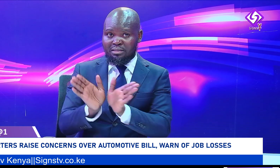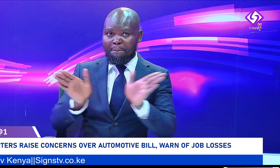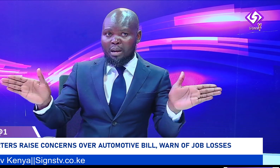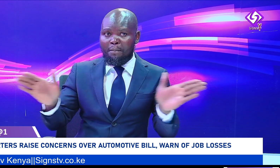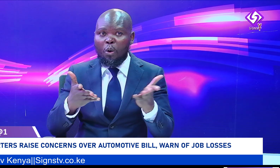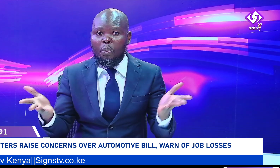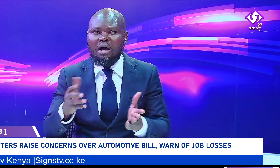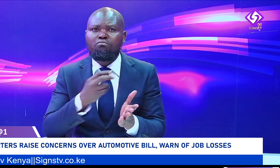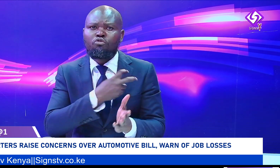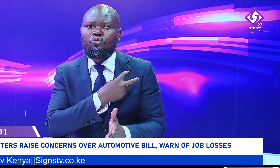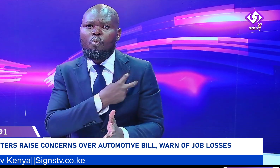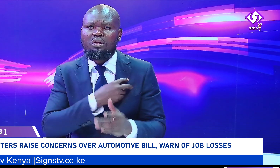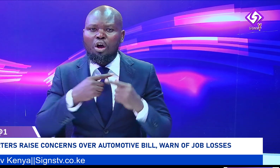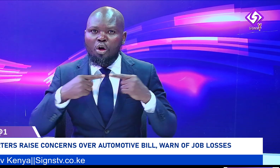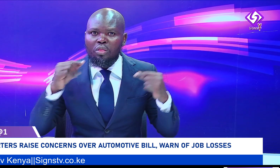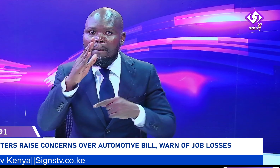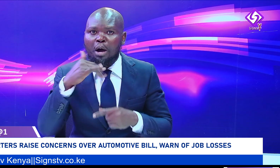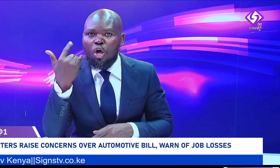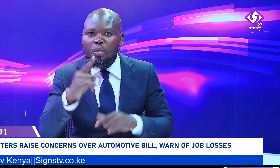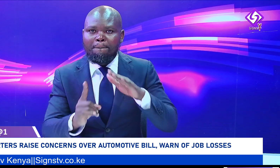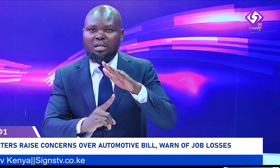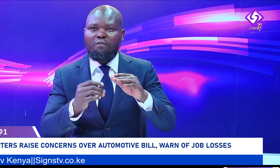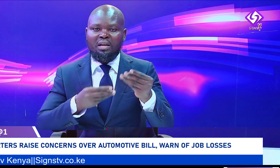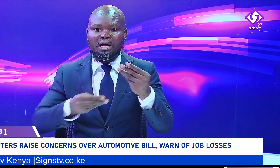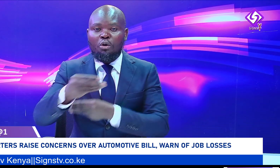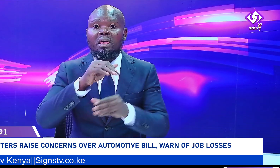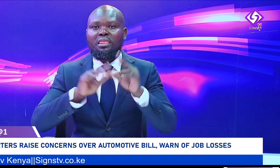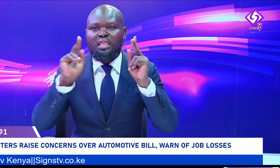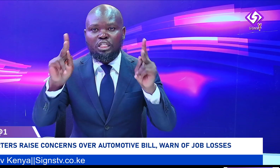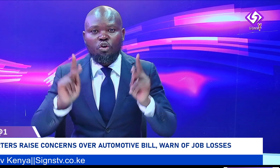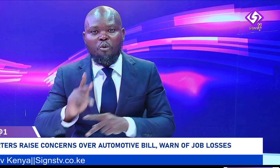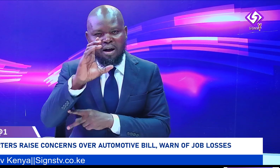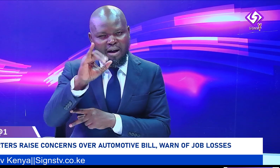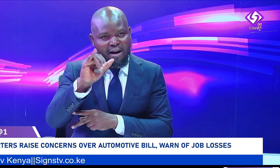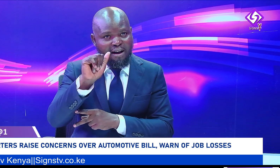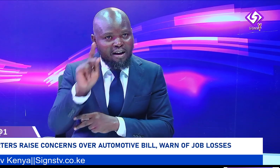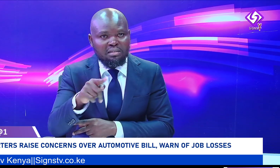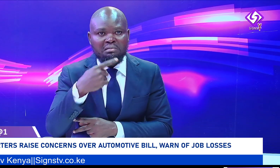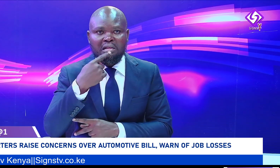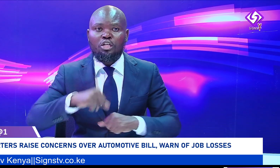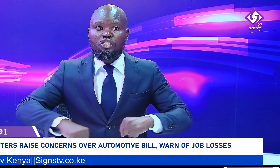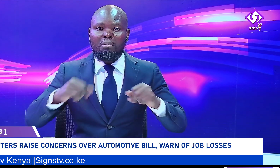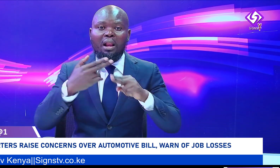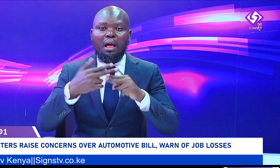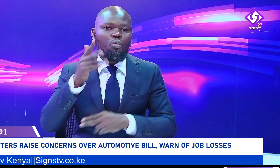public consultation that was hosted by the Ministry of Trade in Kisumu, CIAK Chairman Peter